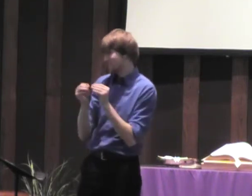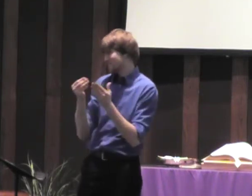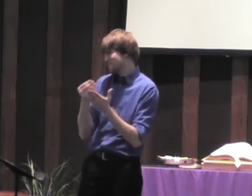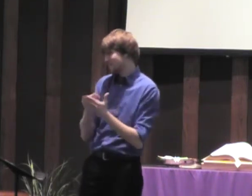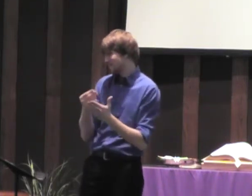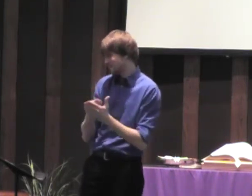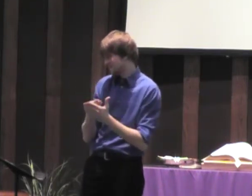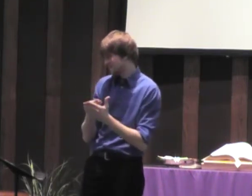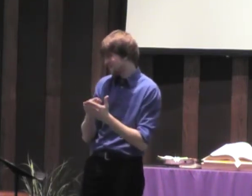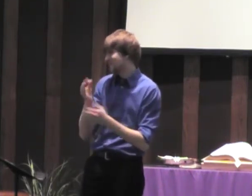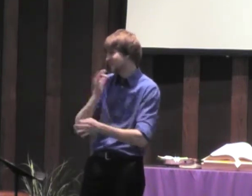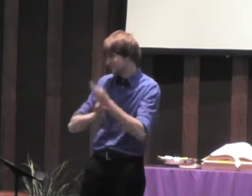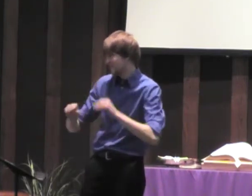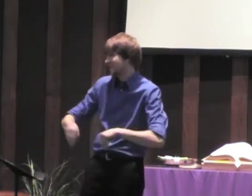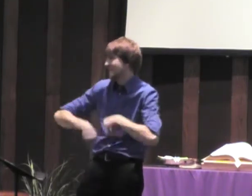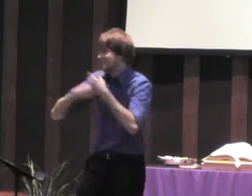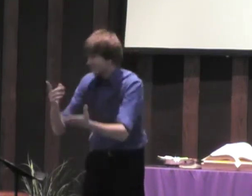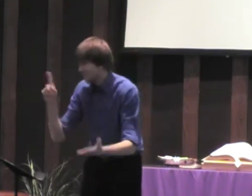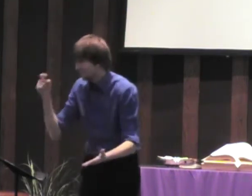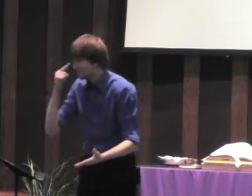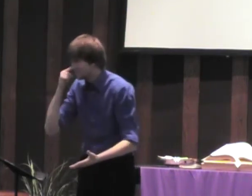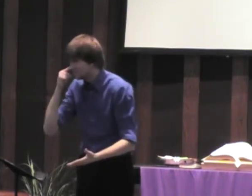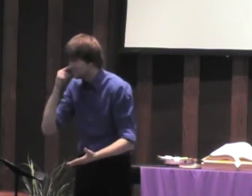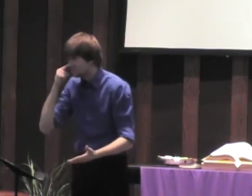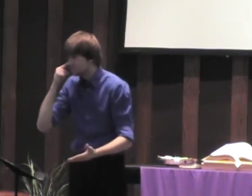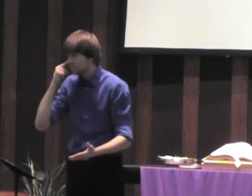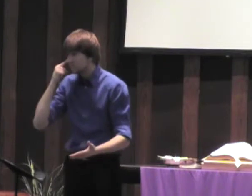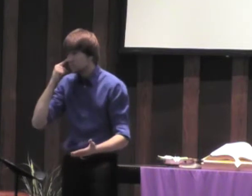whose community earns back more money than they give.